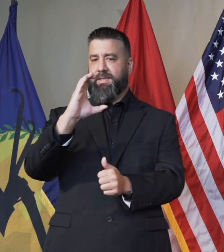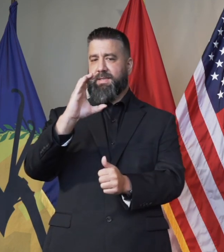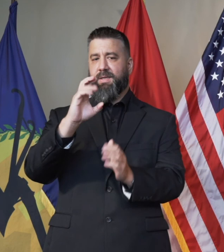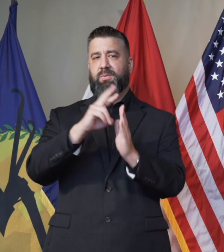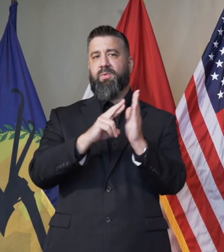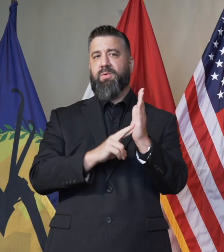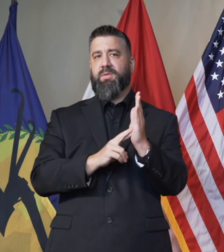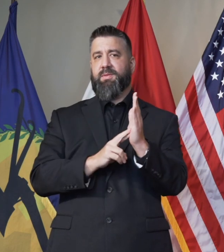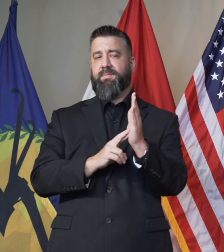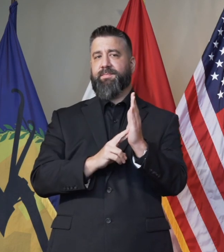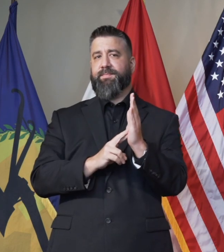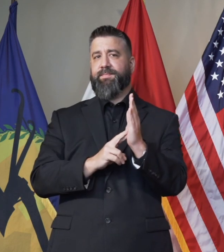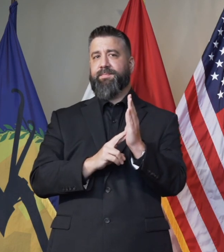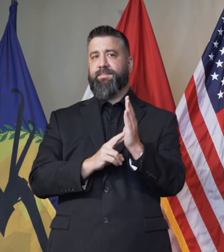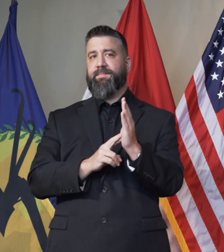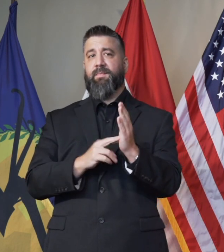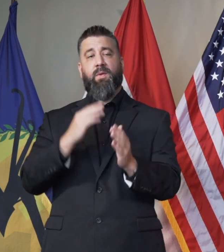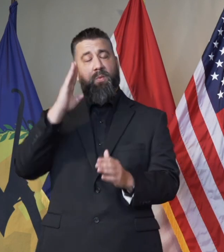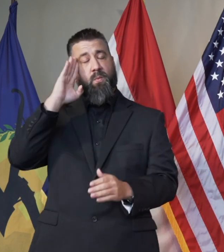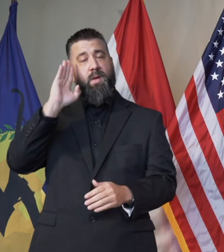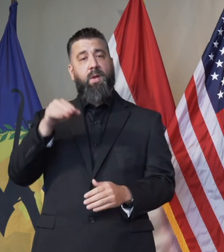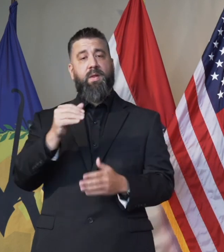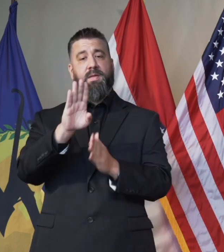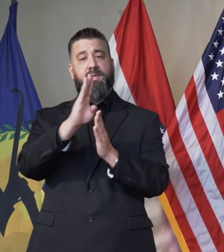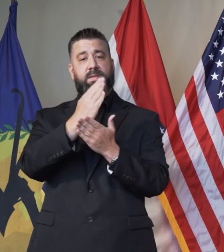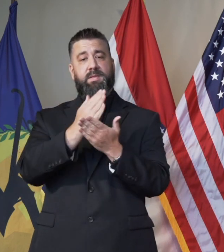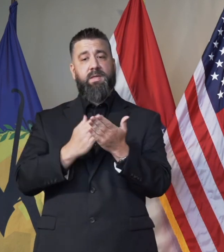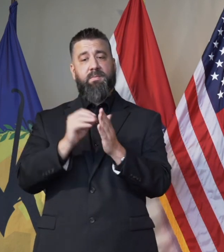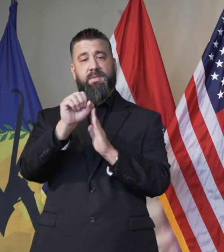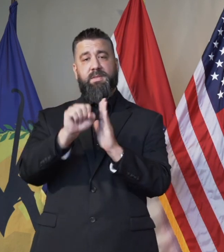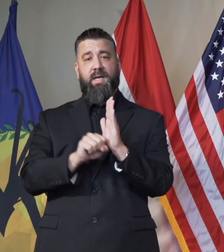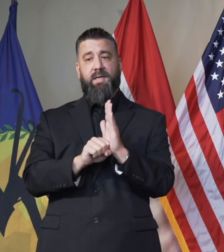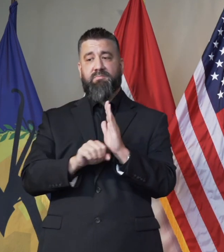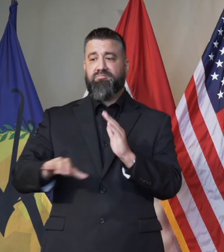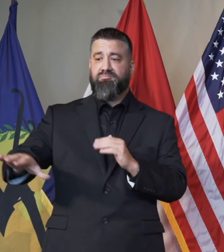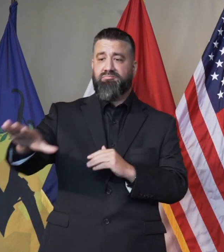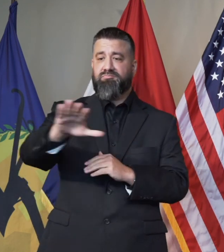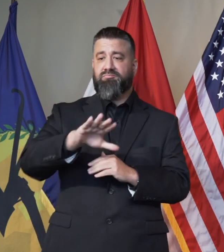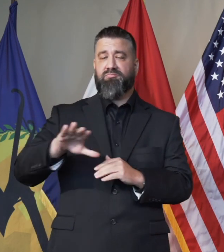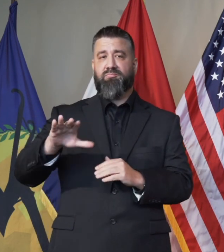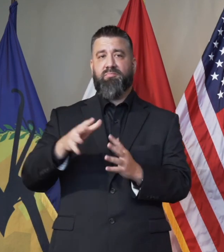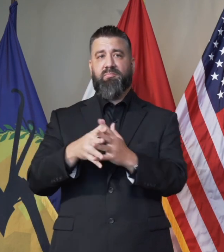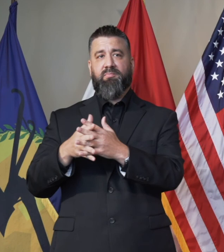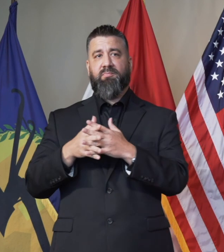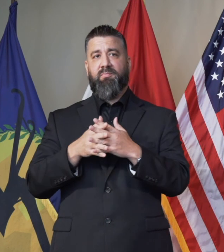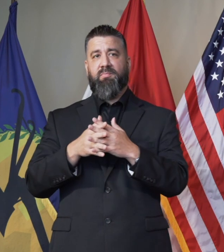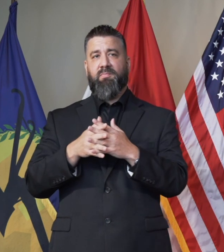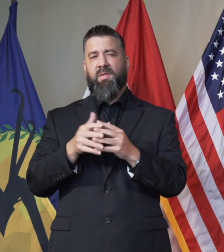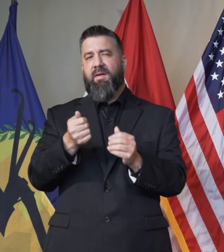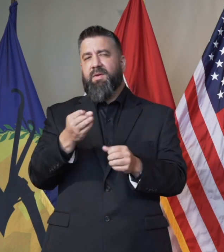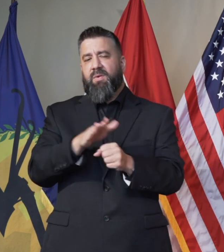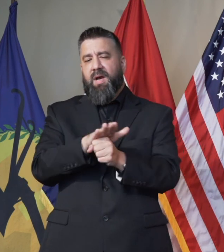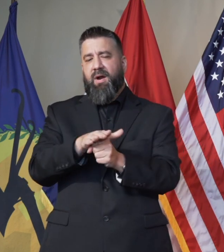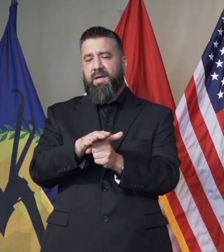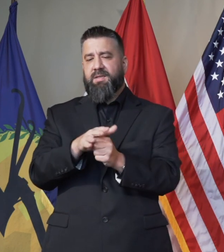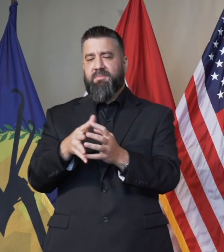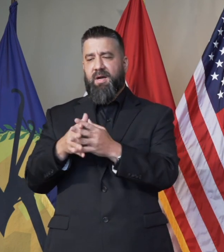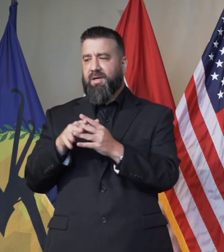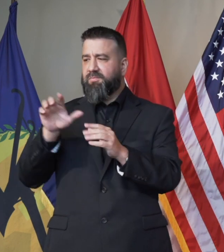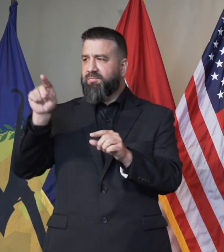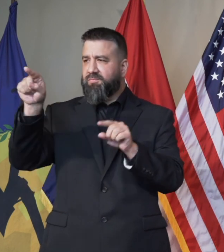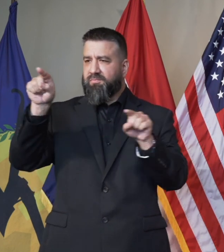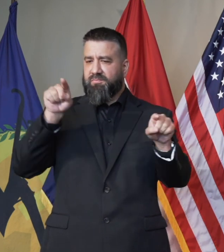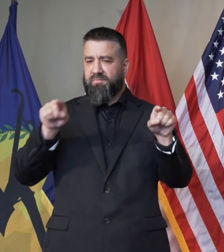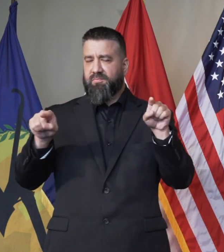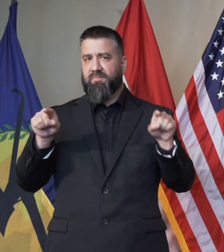guidelines change. We know that some states across the country, a few regions of the country, have wavered from